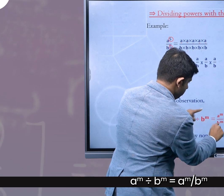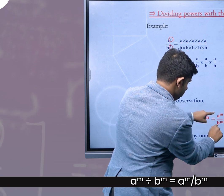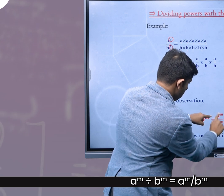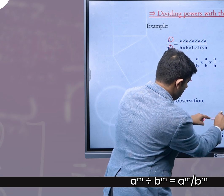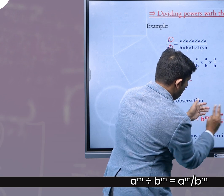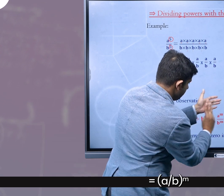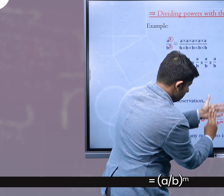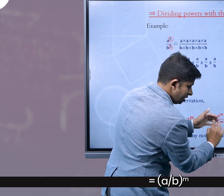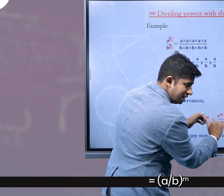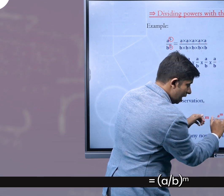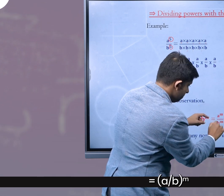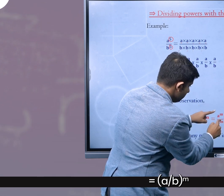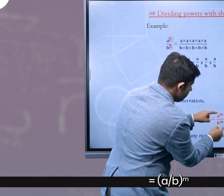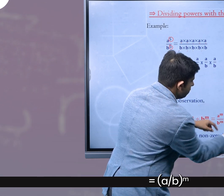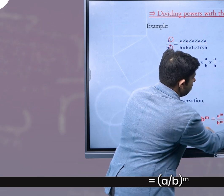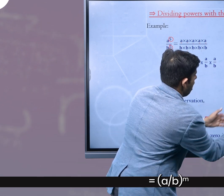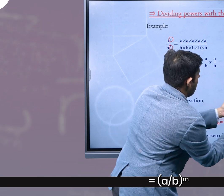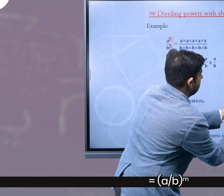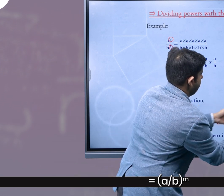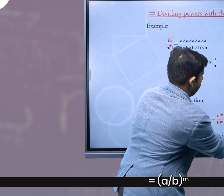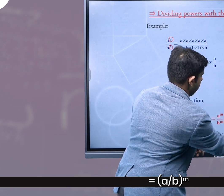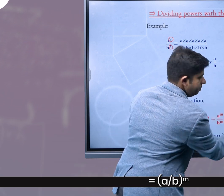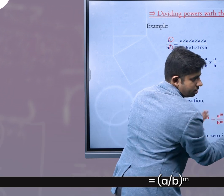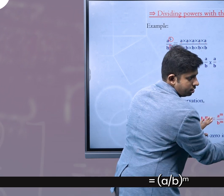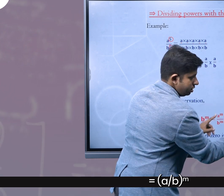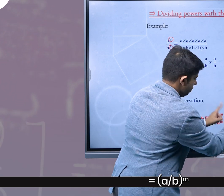m is equal to a by b whole to the power of m.